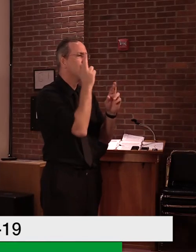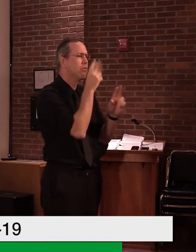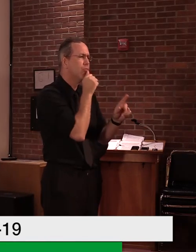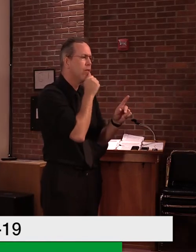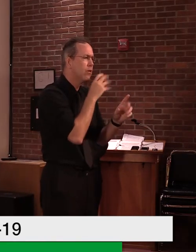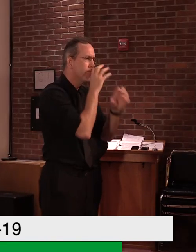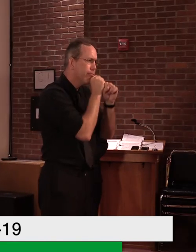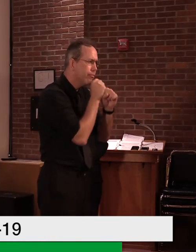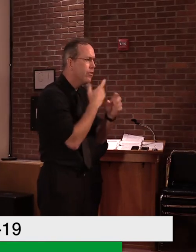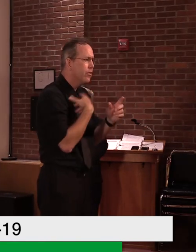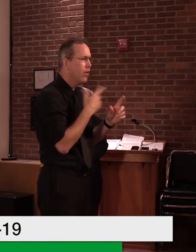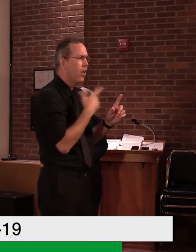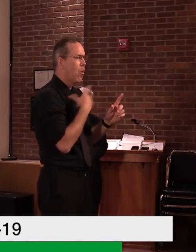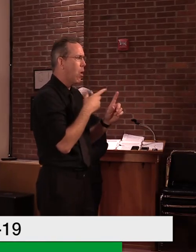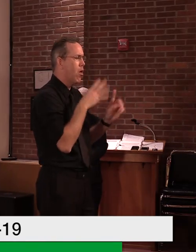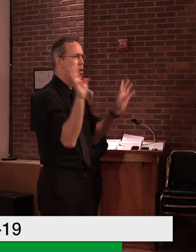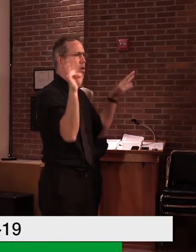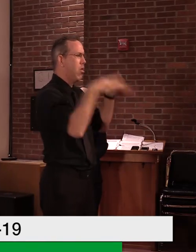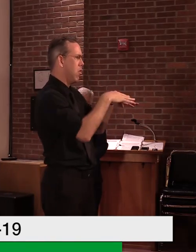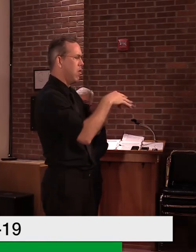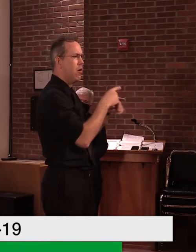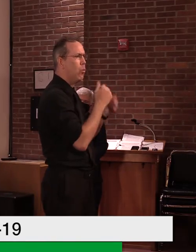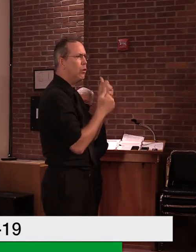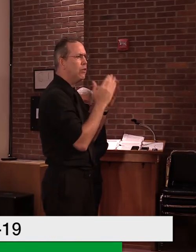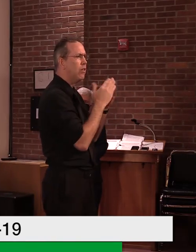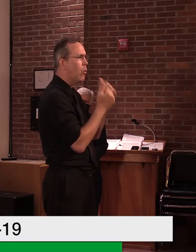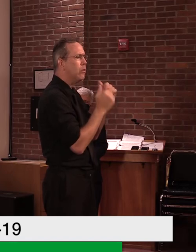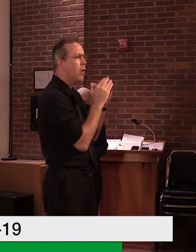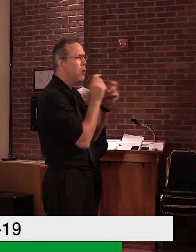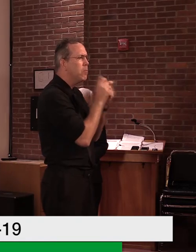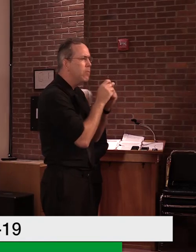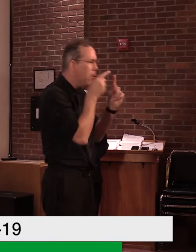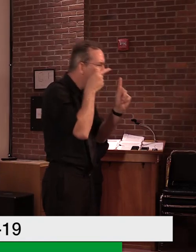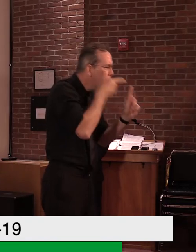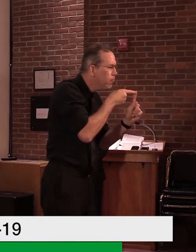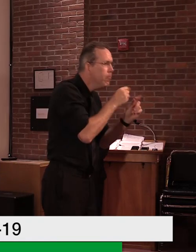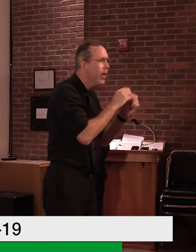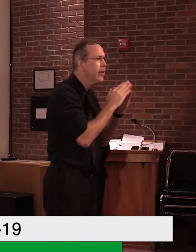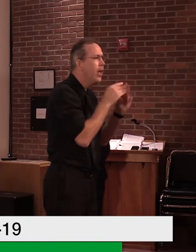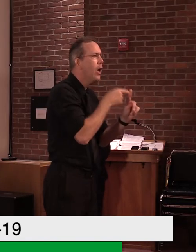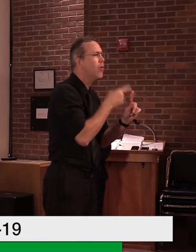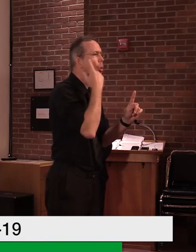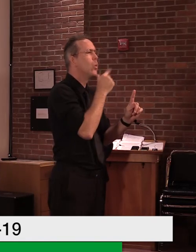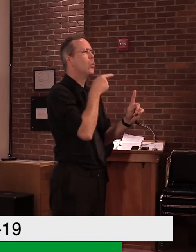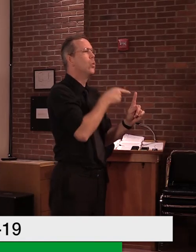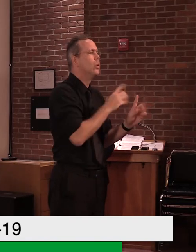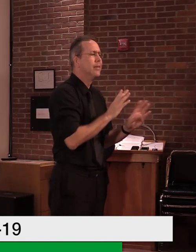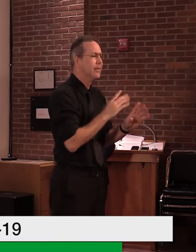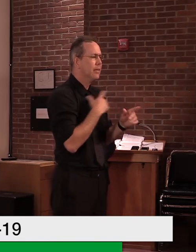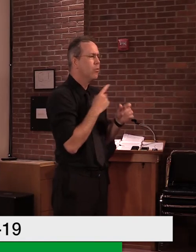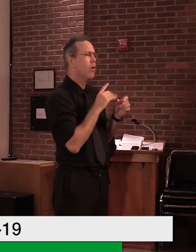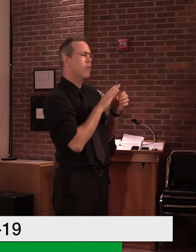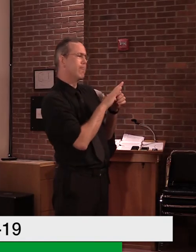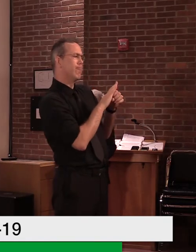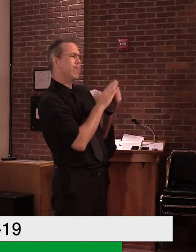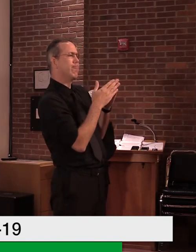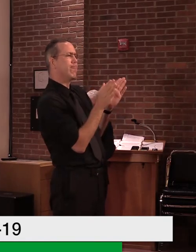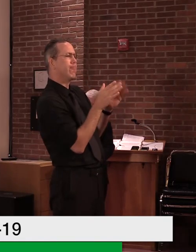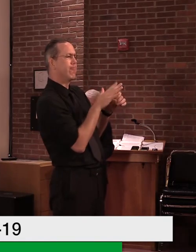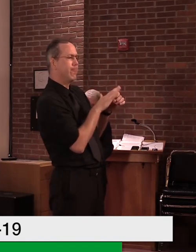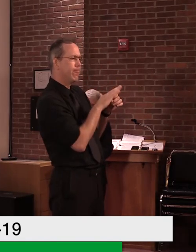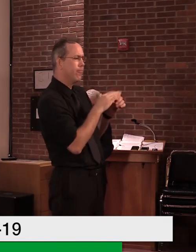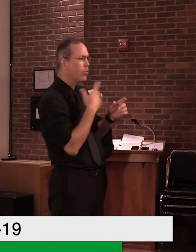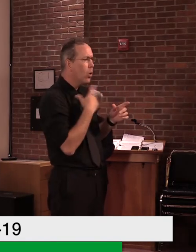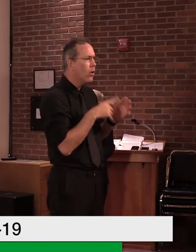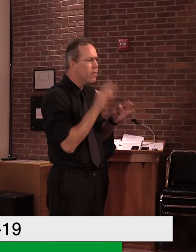identifying information. But rest assured, any case that is a positive case in the state is still in